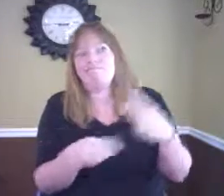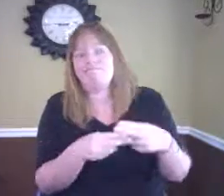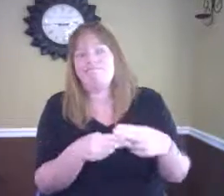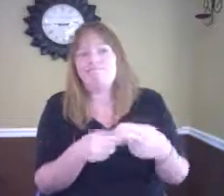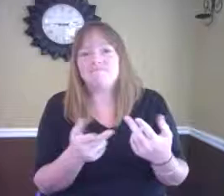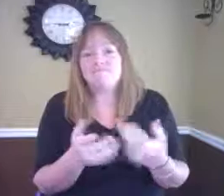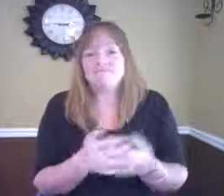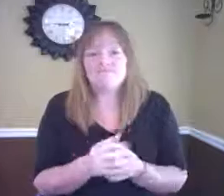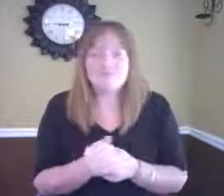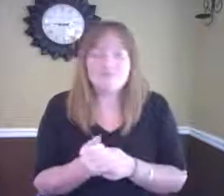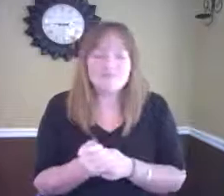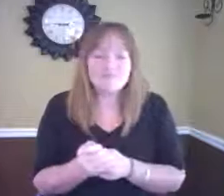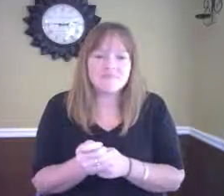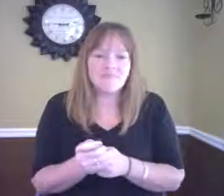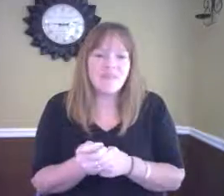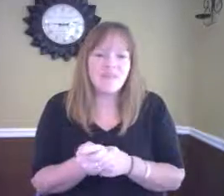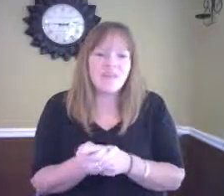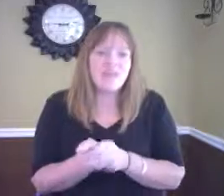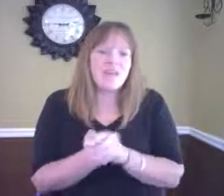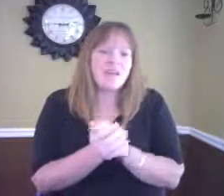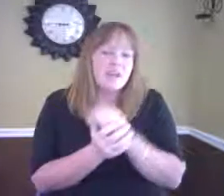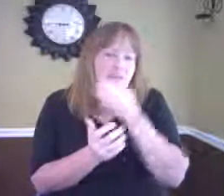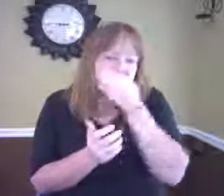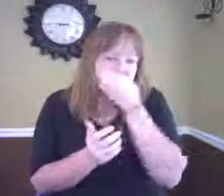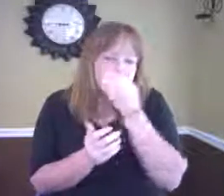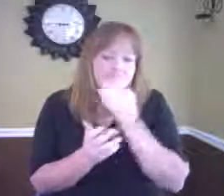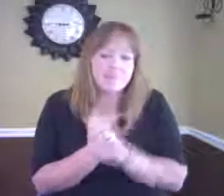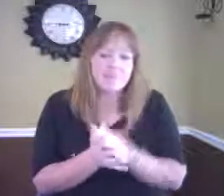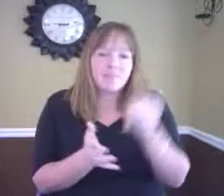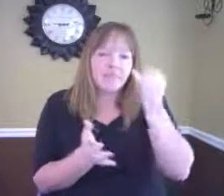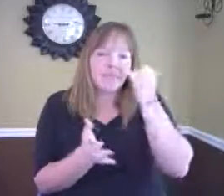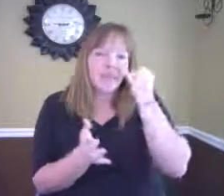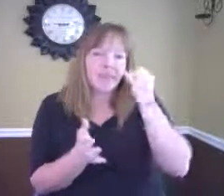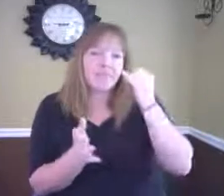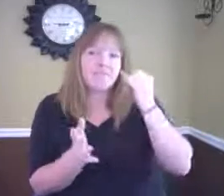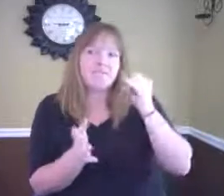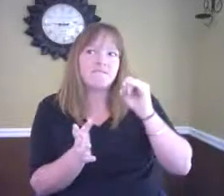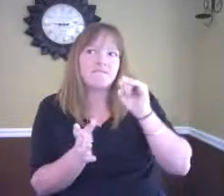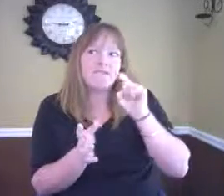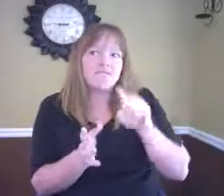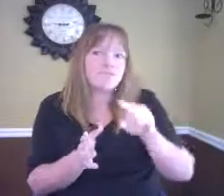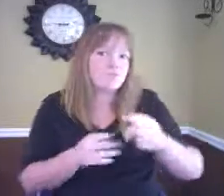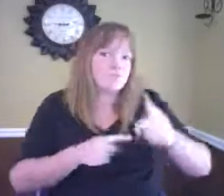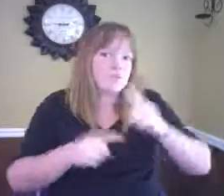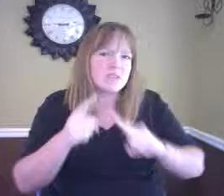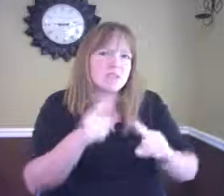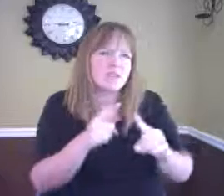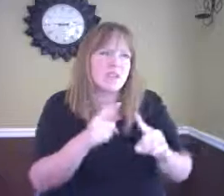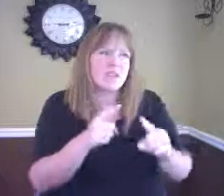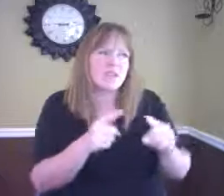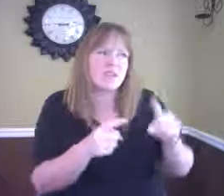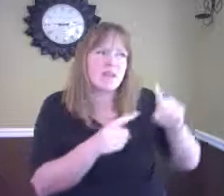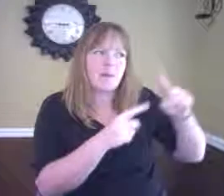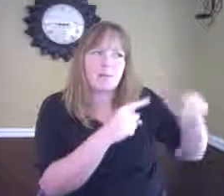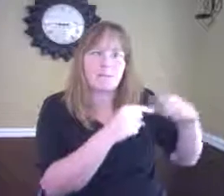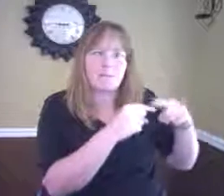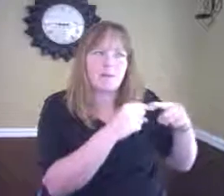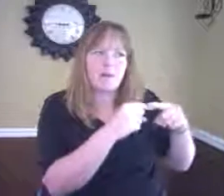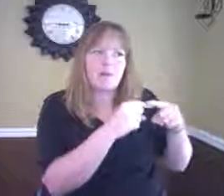room, because if you're signing about someone in the room, you just point to them to use them in a sentence